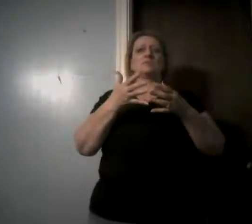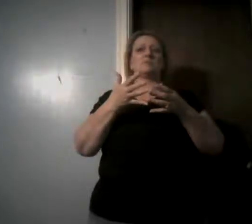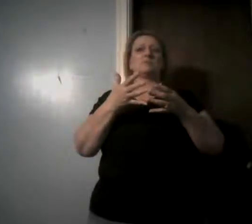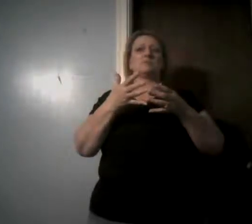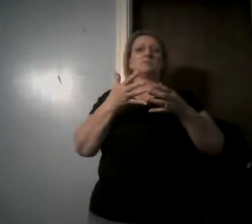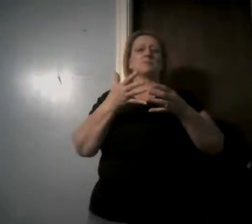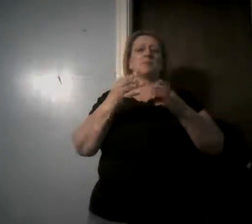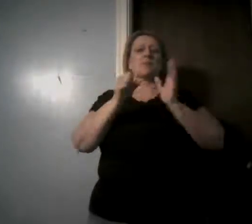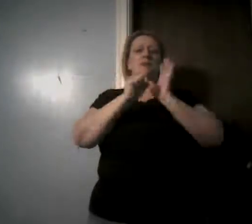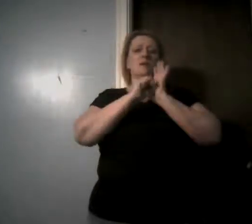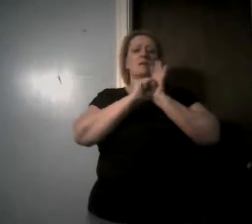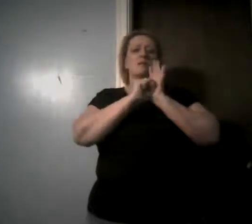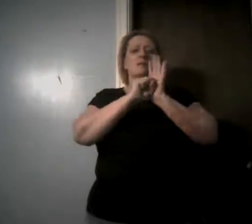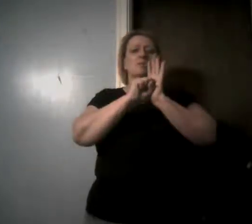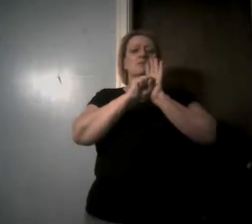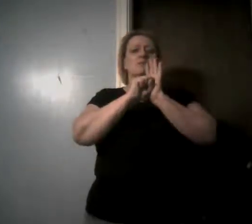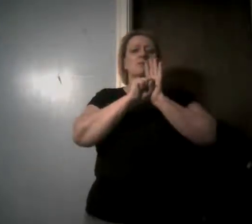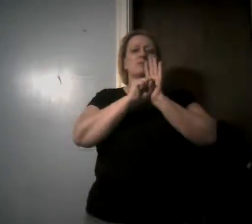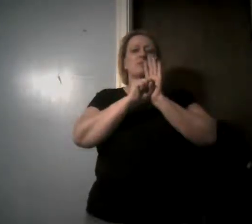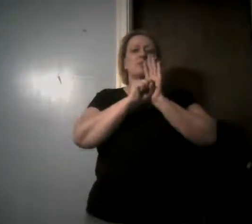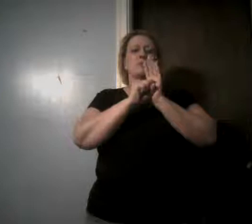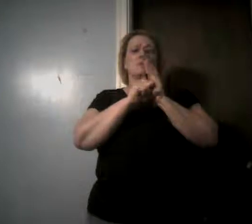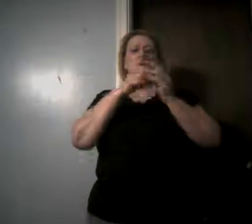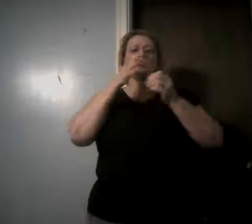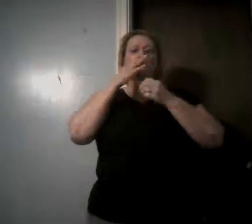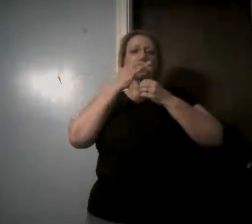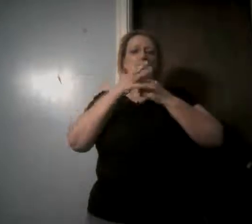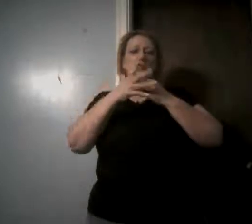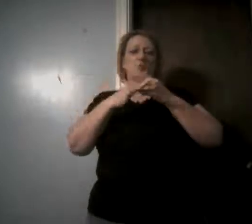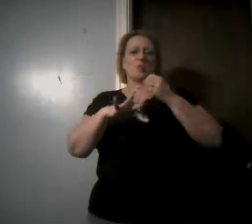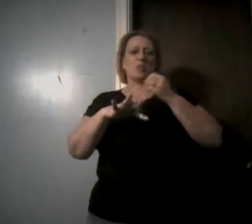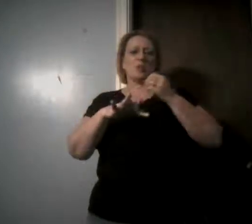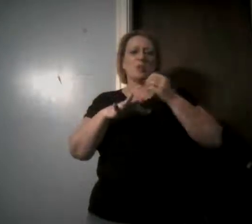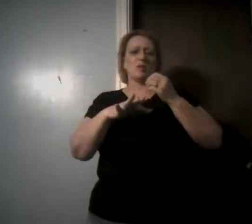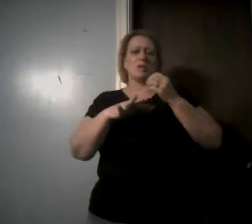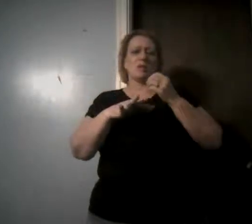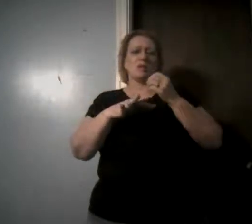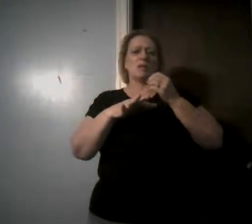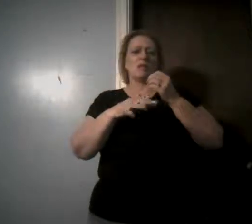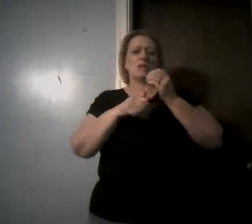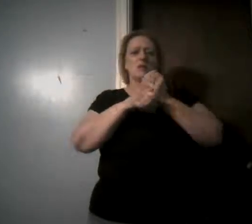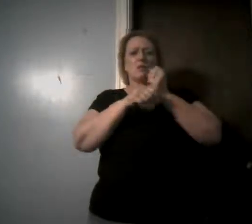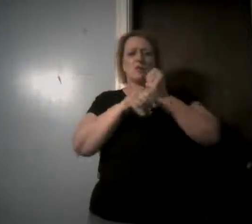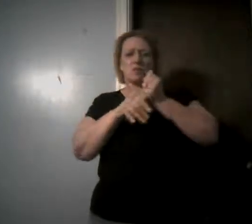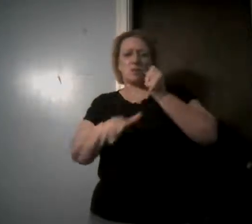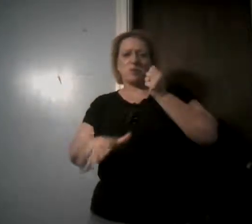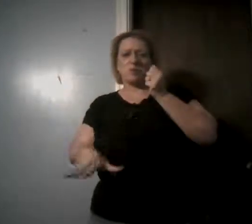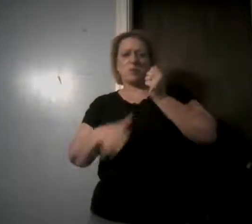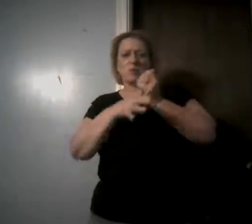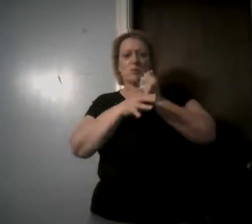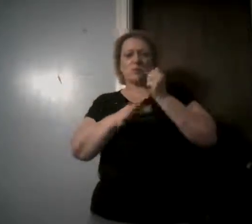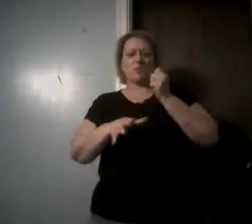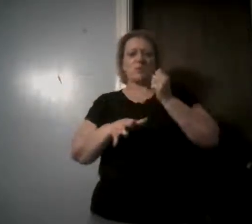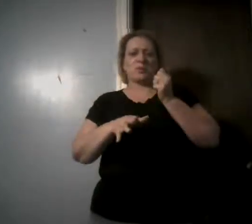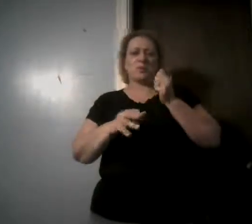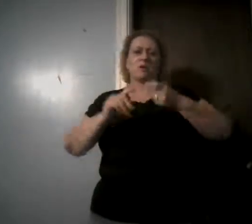Some symptoms are bleeding during bowel movements or rectal pain,